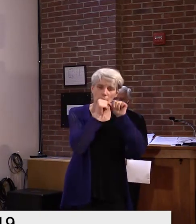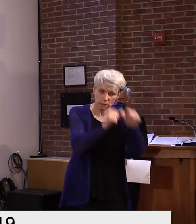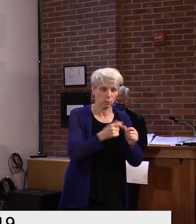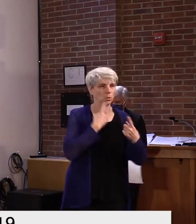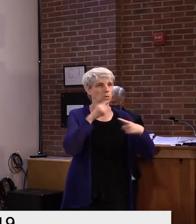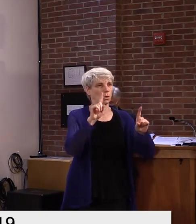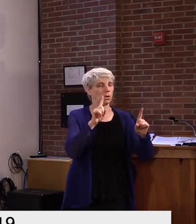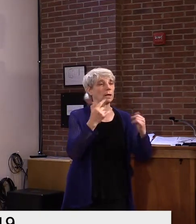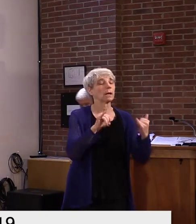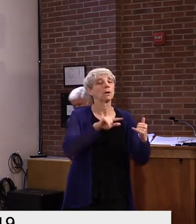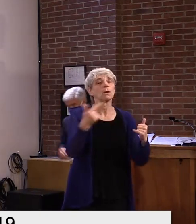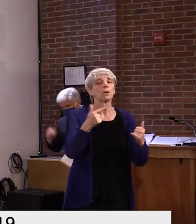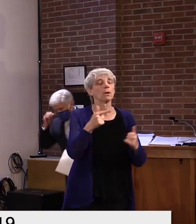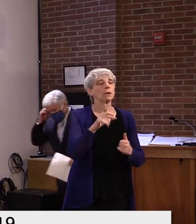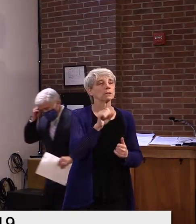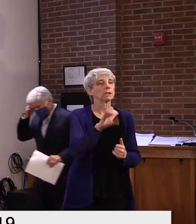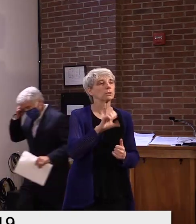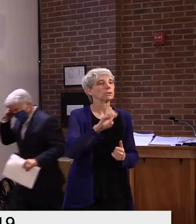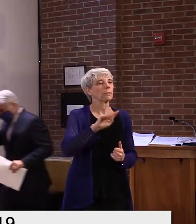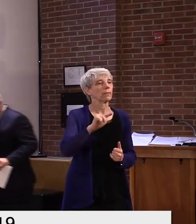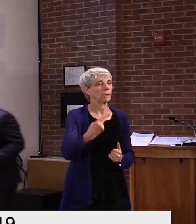to Secretary Smith.